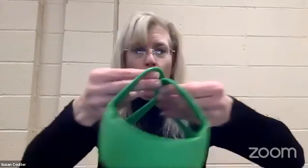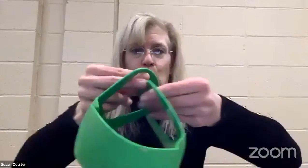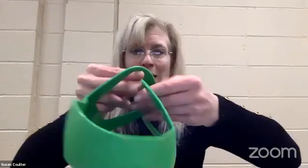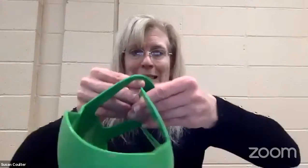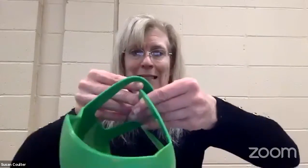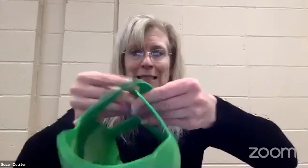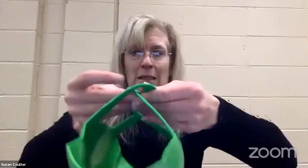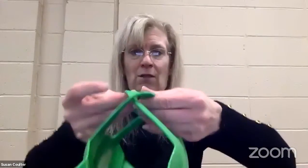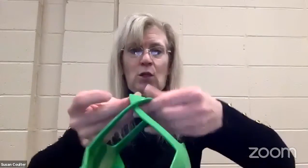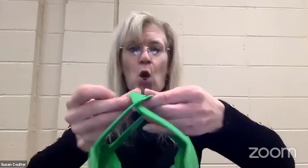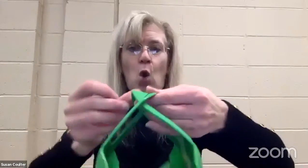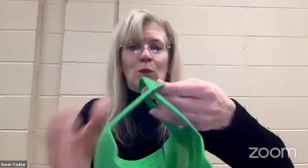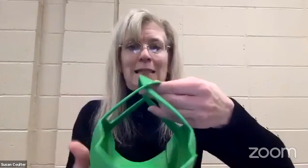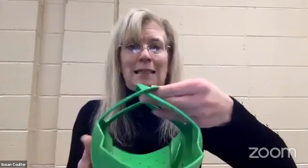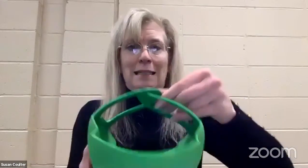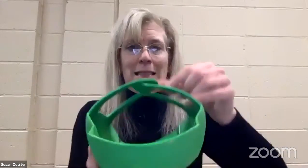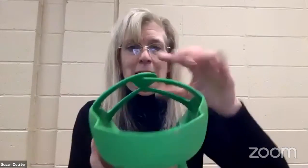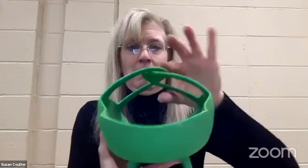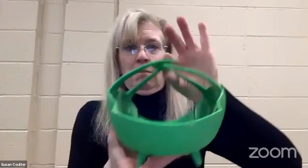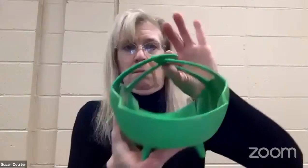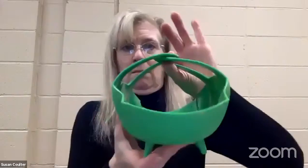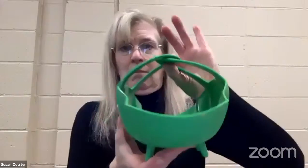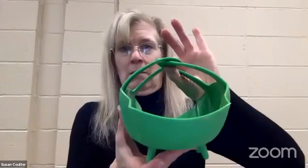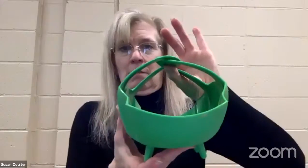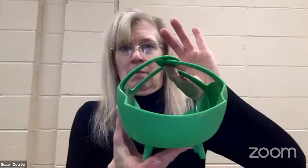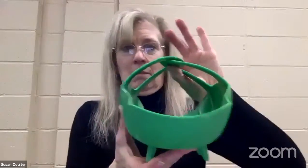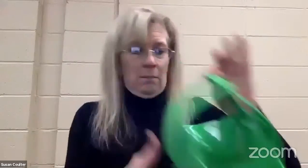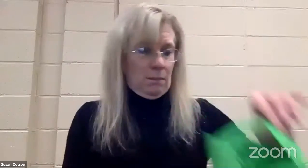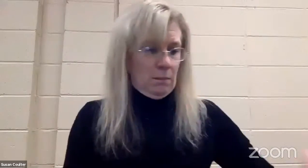this closes.